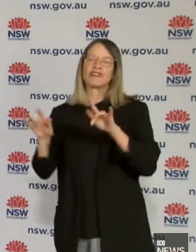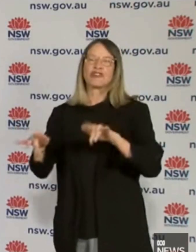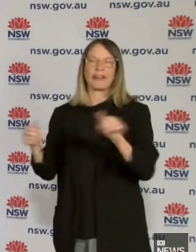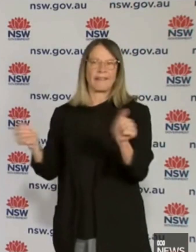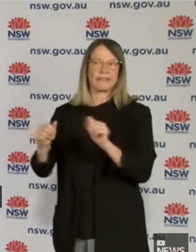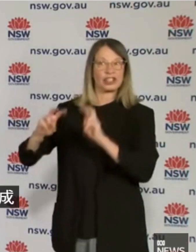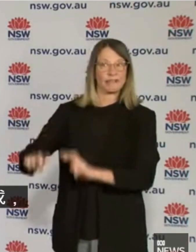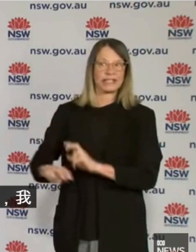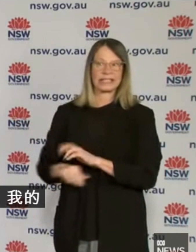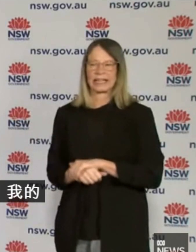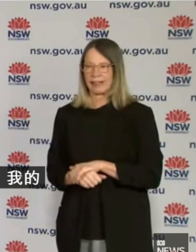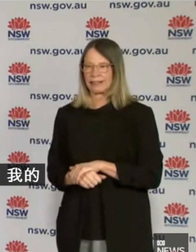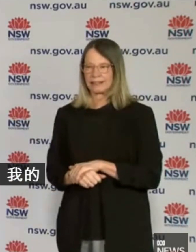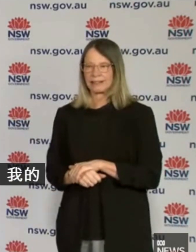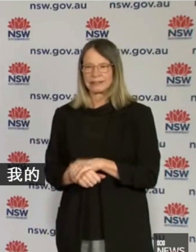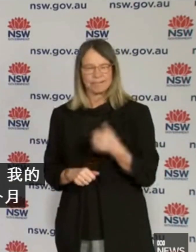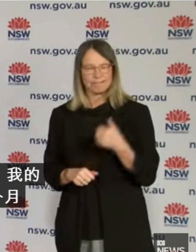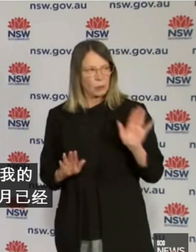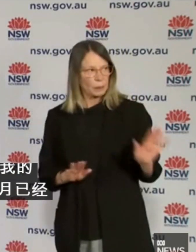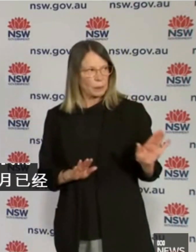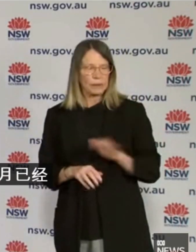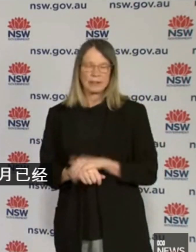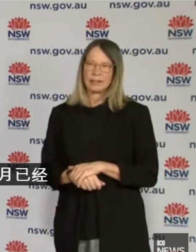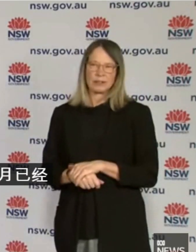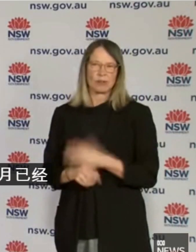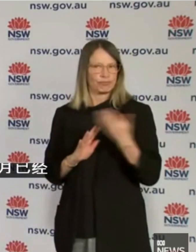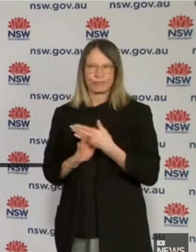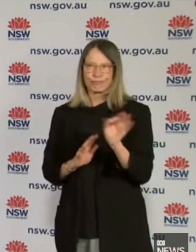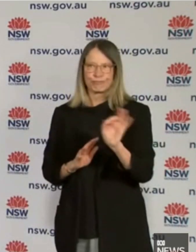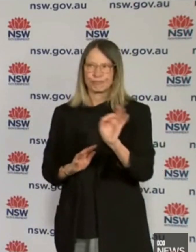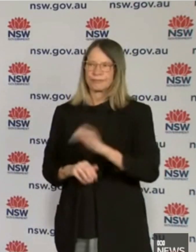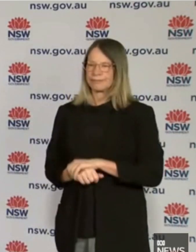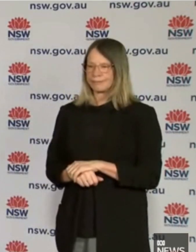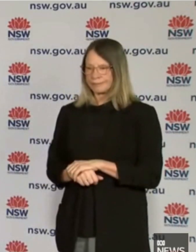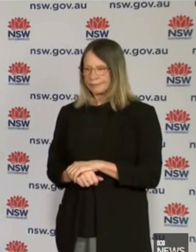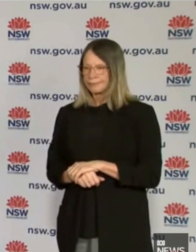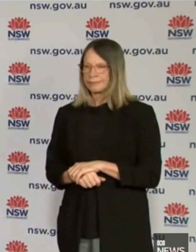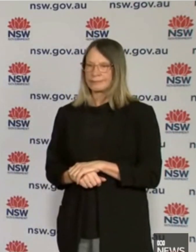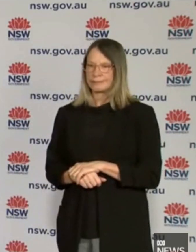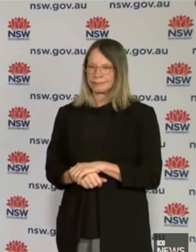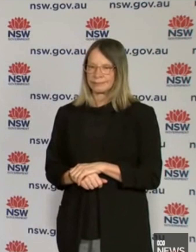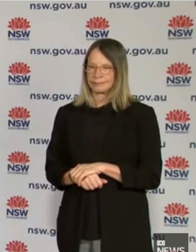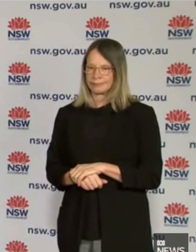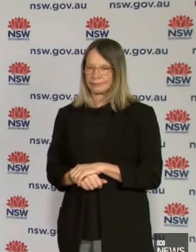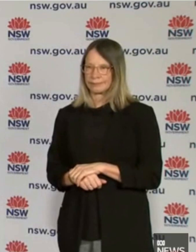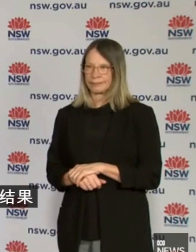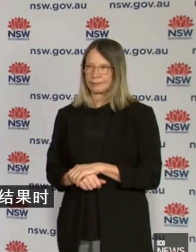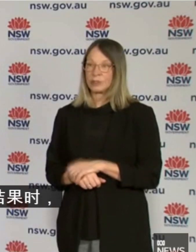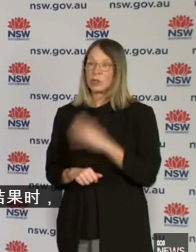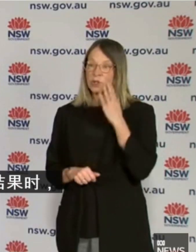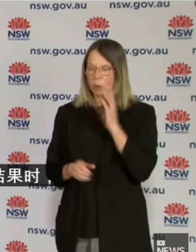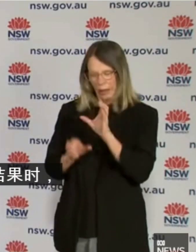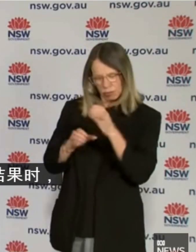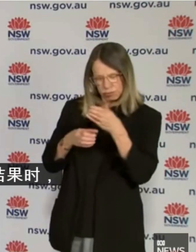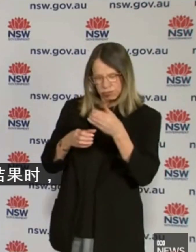Sorry, just let me finish, please. I mean, I've been doing this for 20 months. Just let me finish. So the reality is that when they get the results of